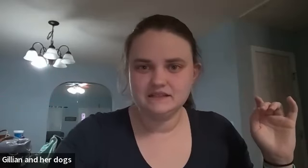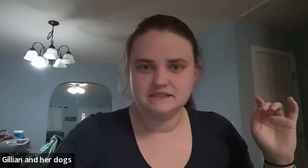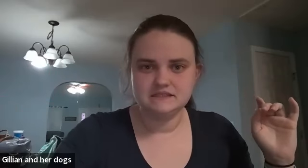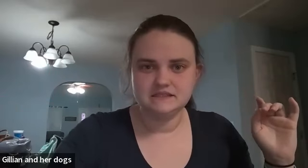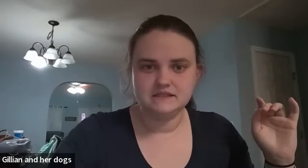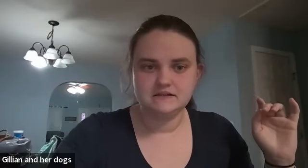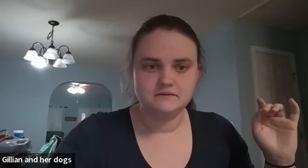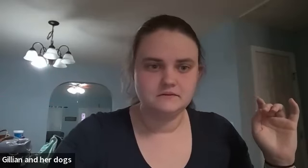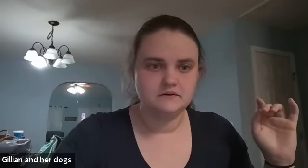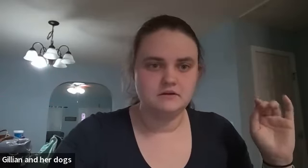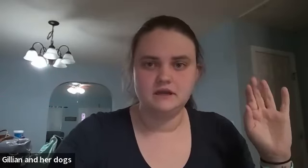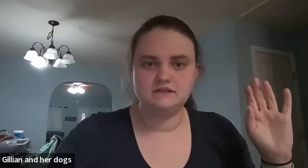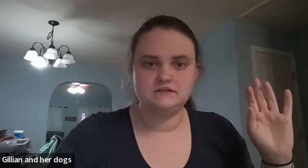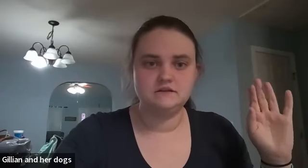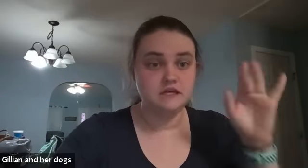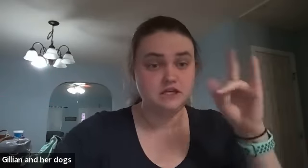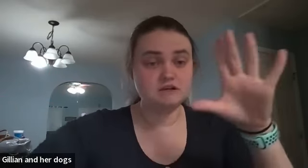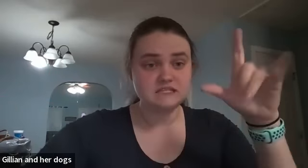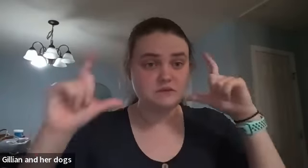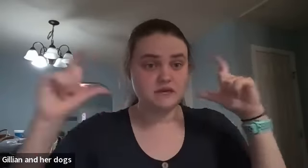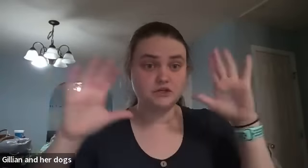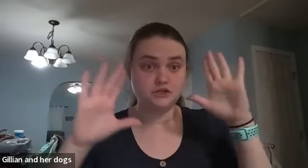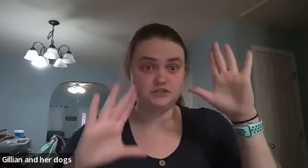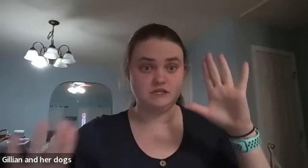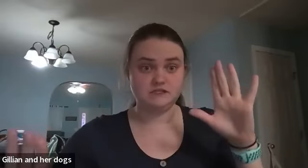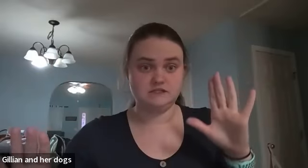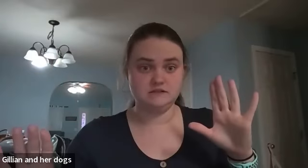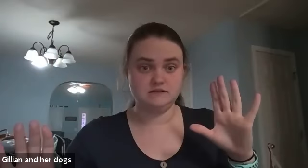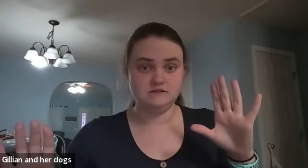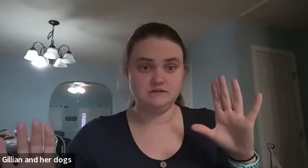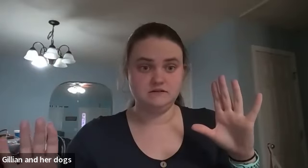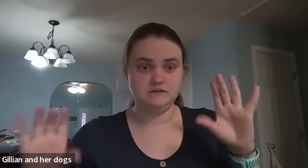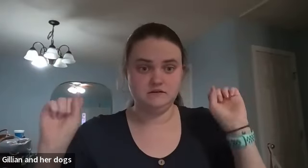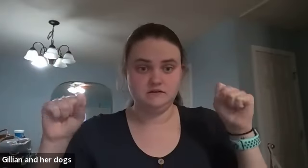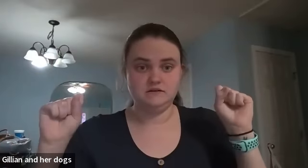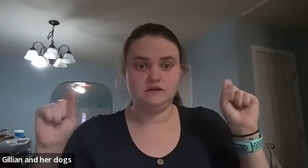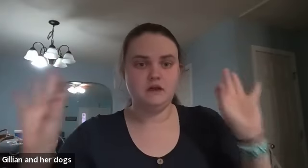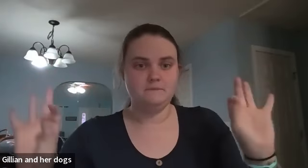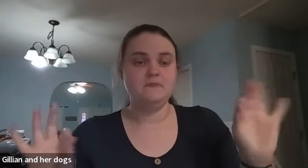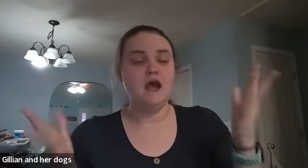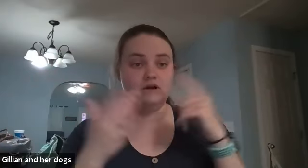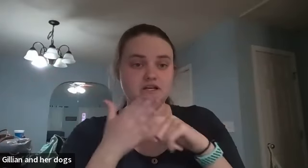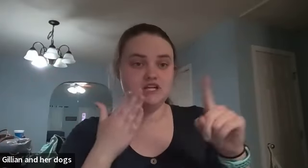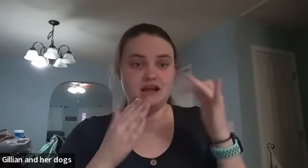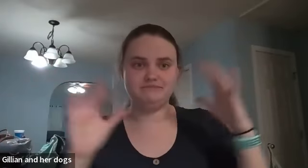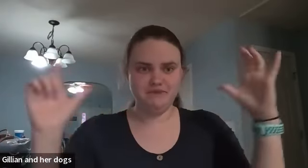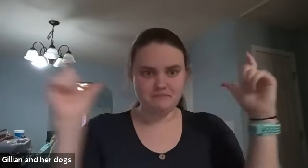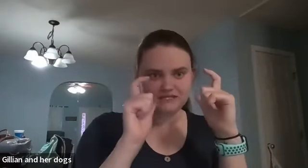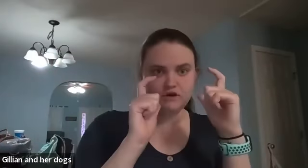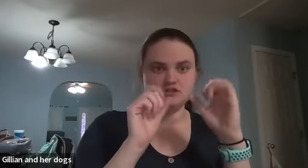Let's see. All right. Can y'all see me big on your screens? Okay, I wanted to check. I made mine small so I